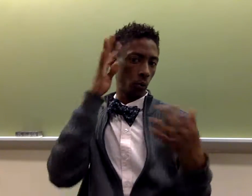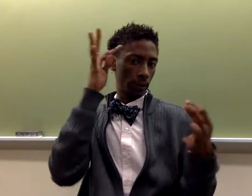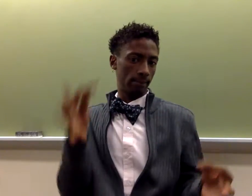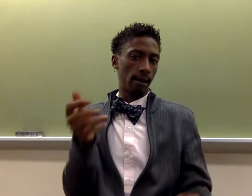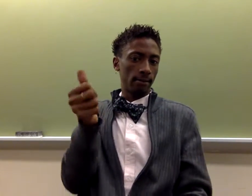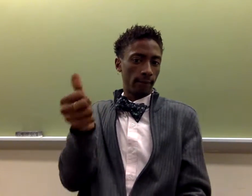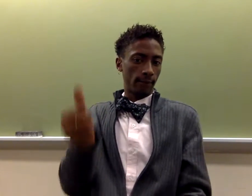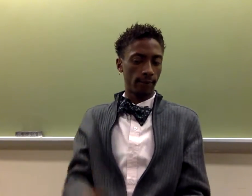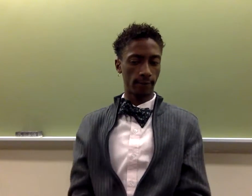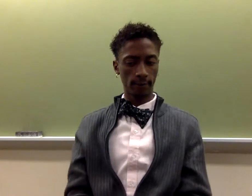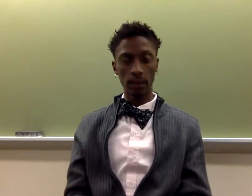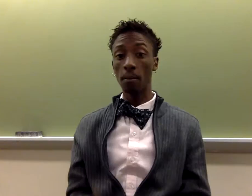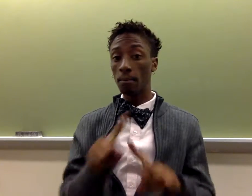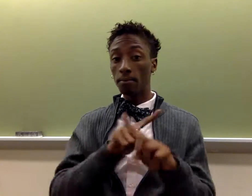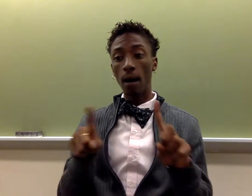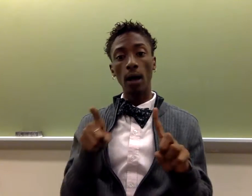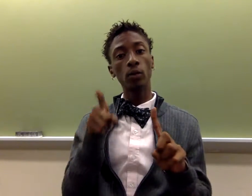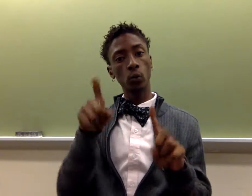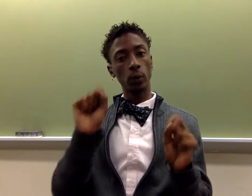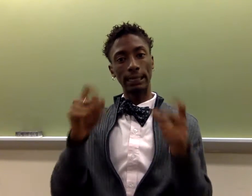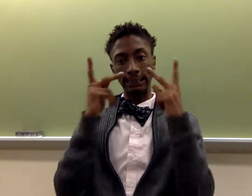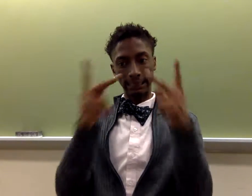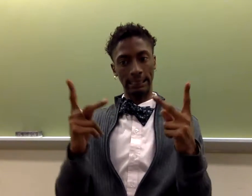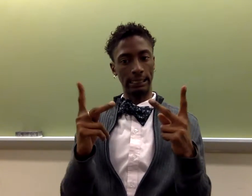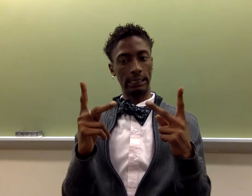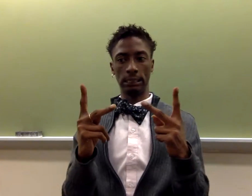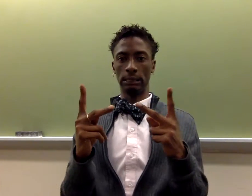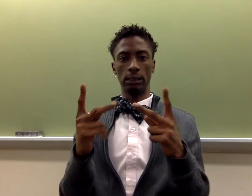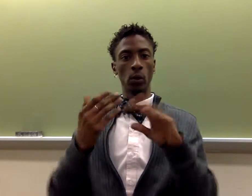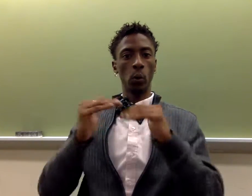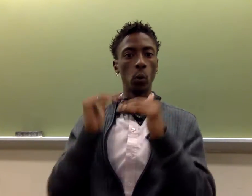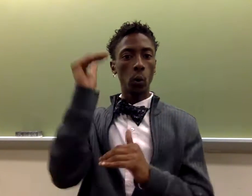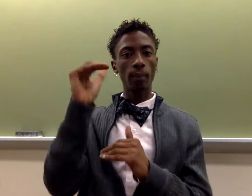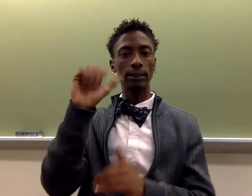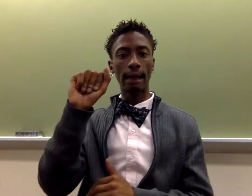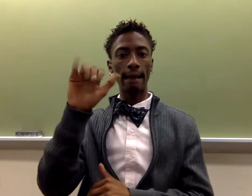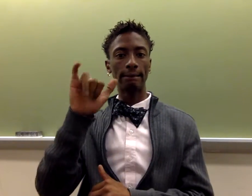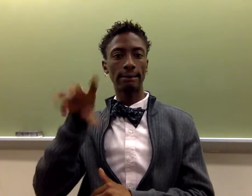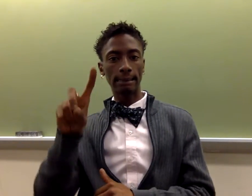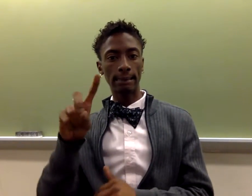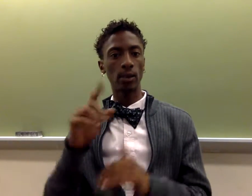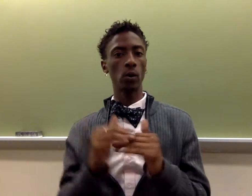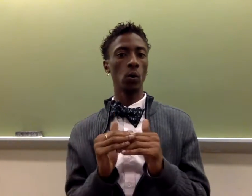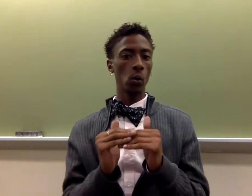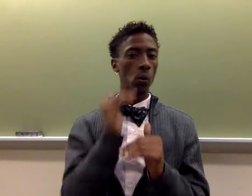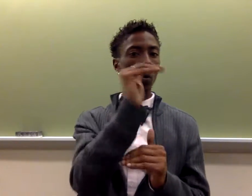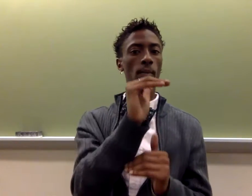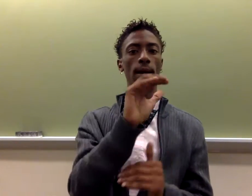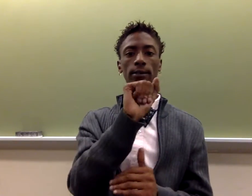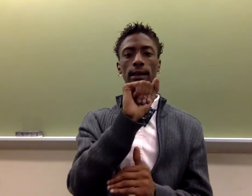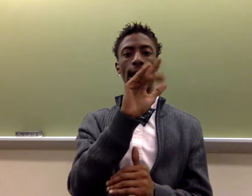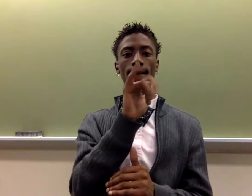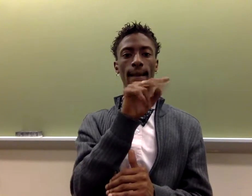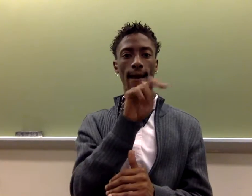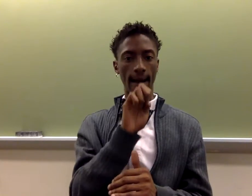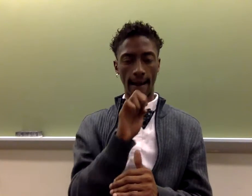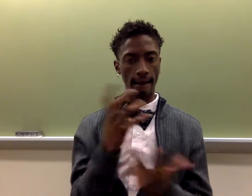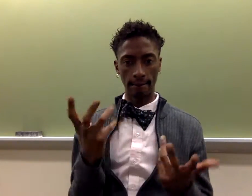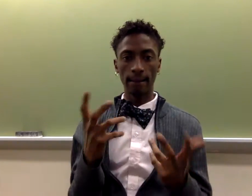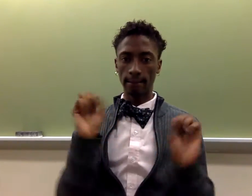conclusions. But you can see that being too acidic and being too alkaline can have its problems. So you don't necessarily want